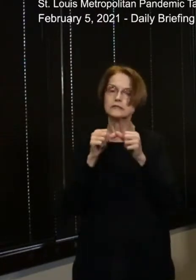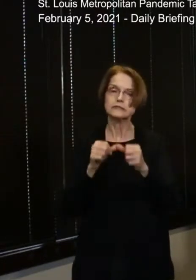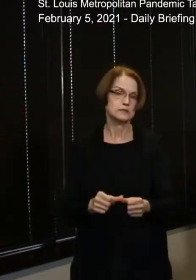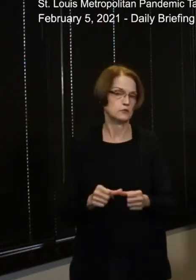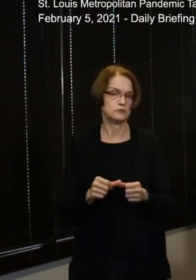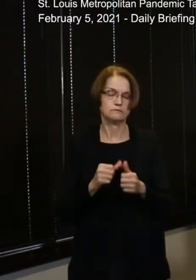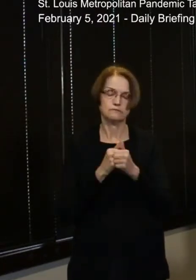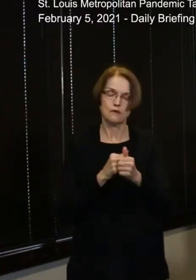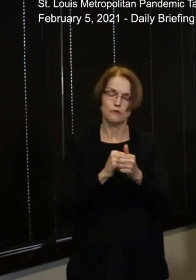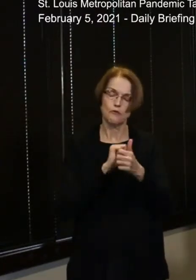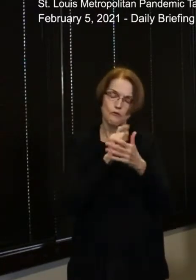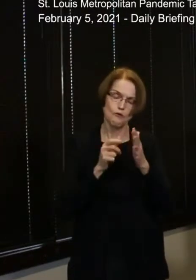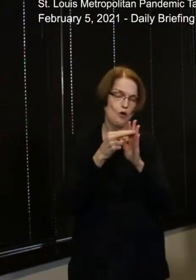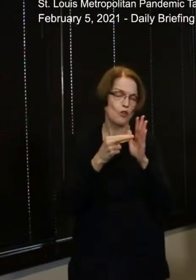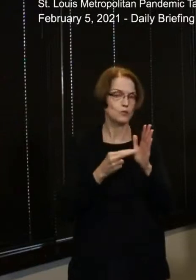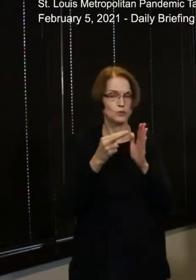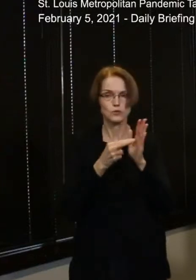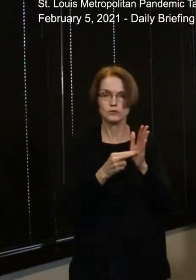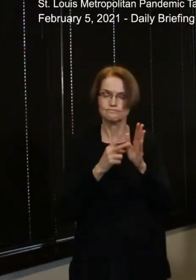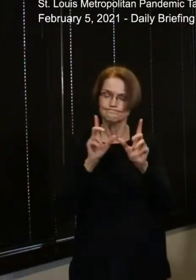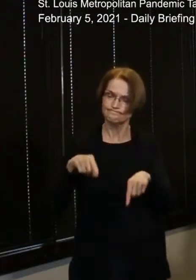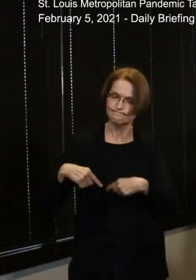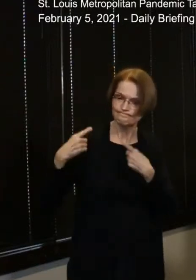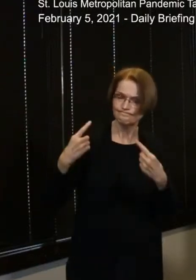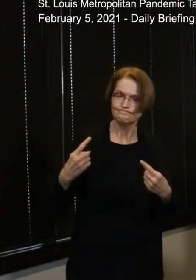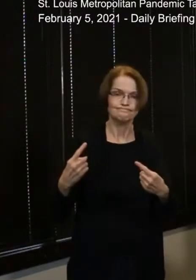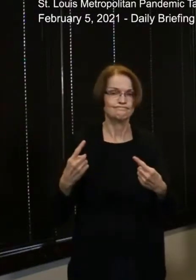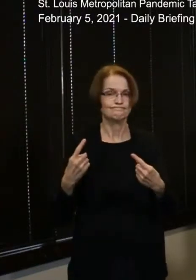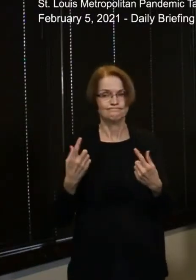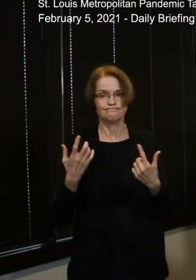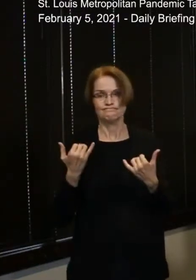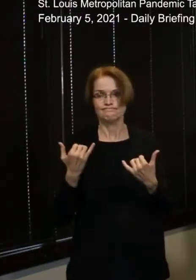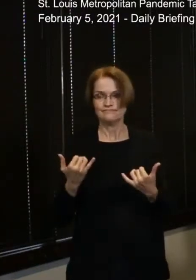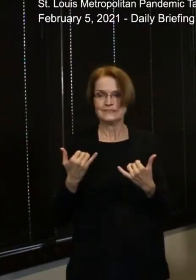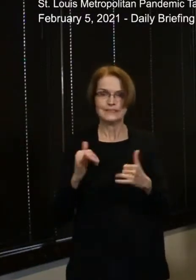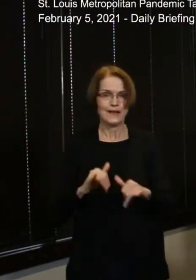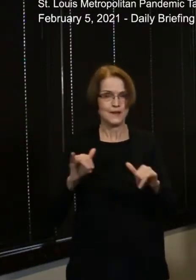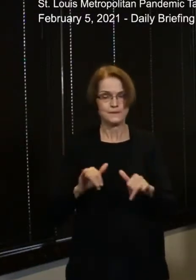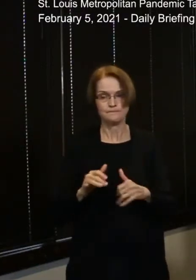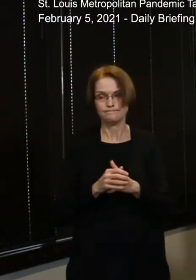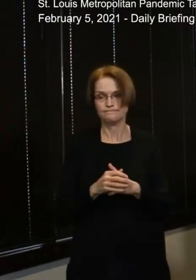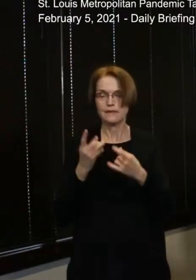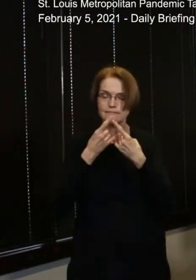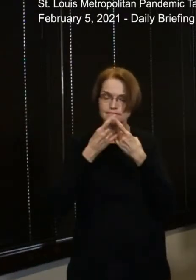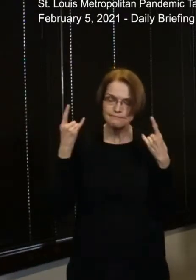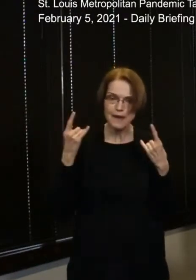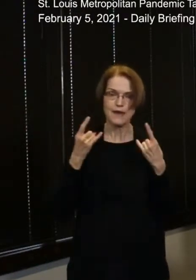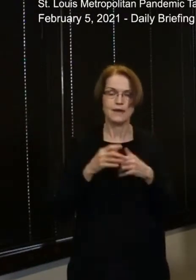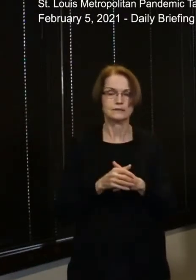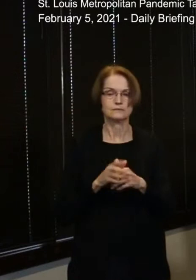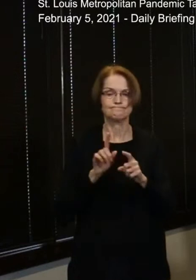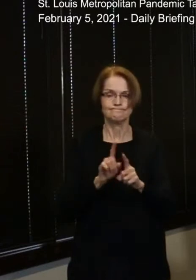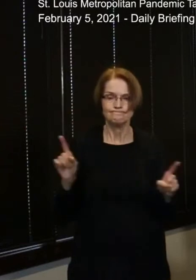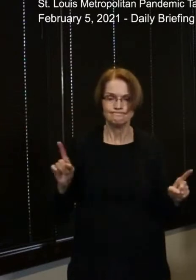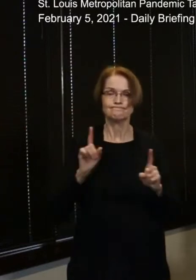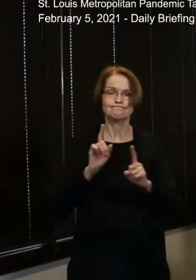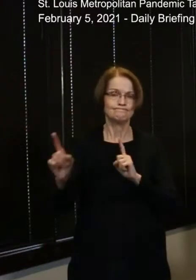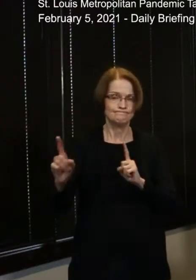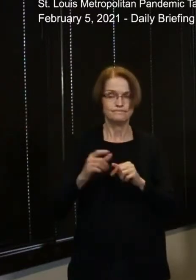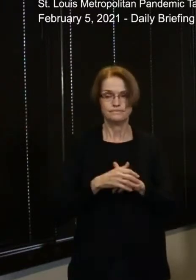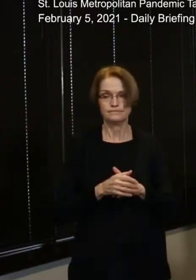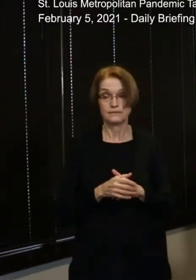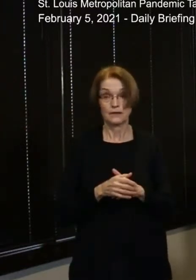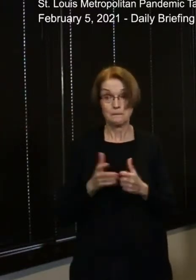doing all of the things that we've been talking about up until this point, which is wearing masks, staying socially distant,